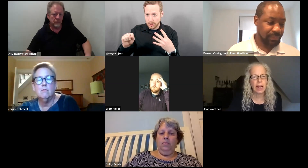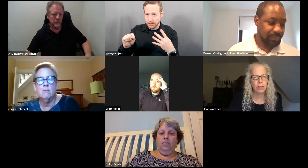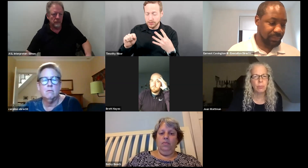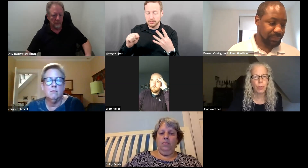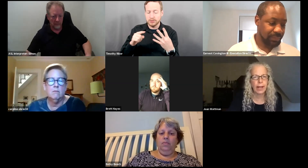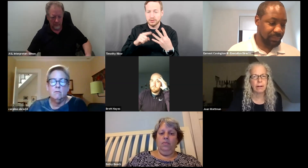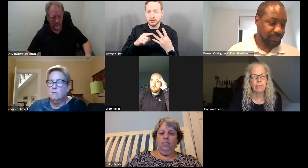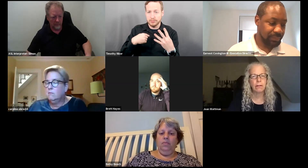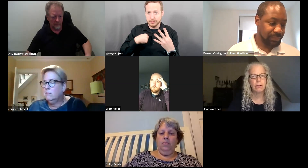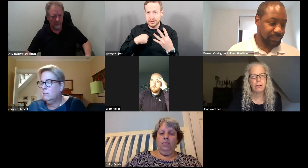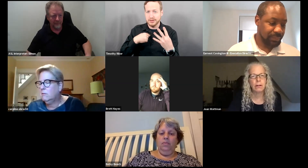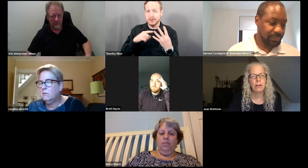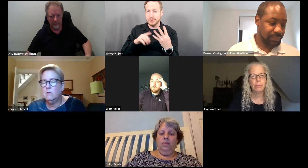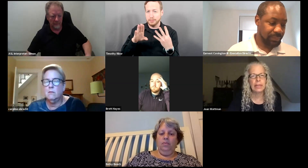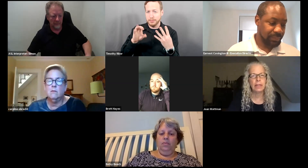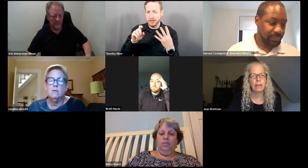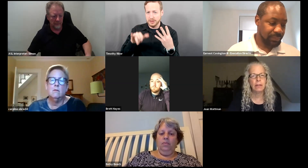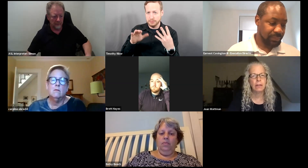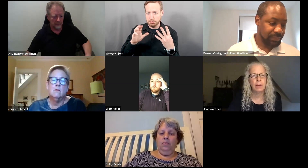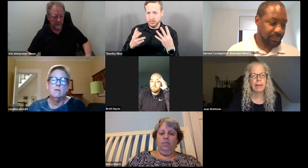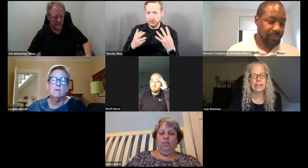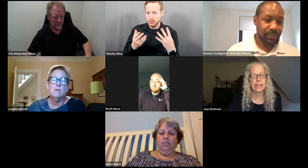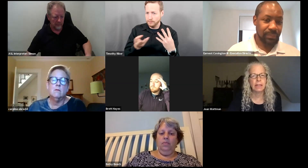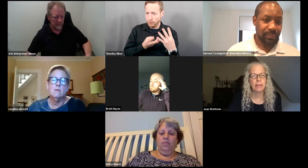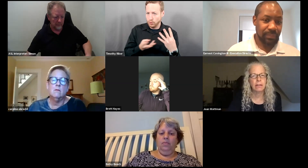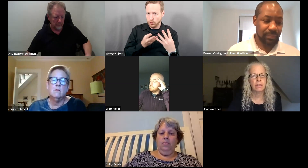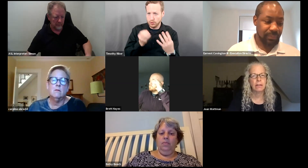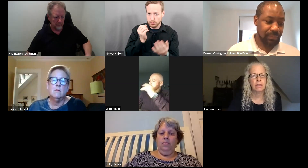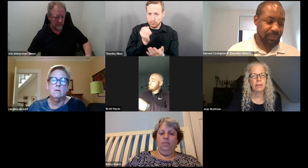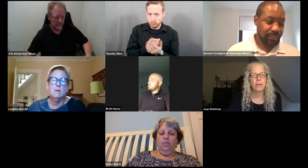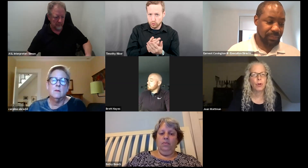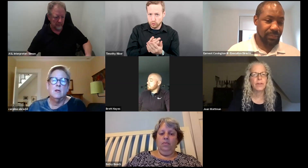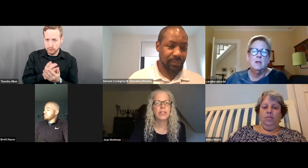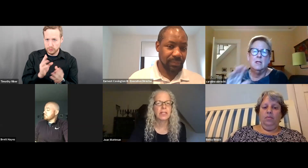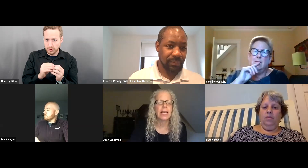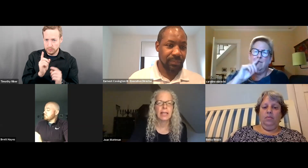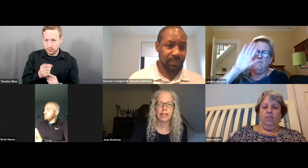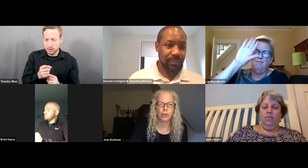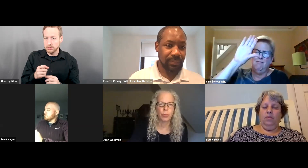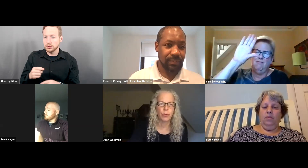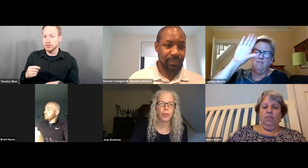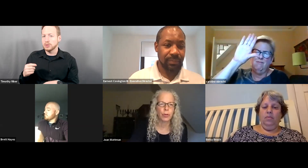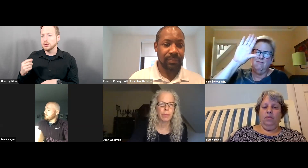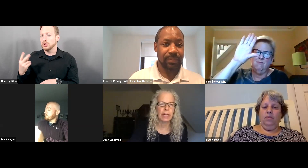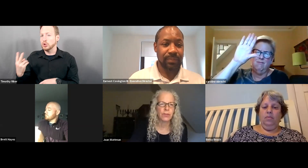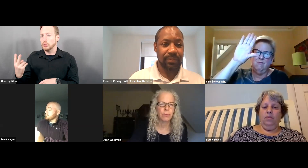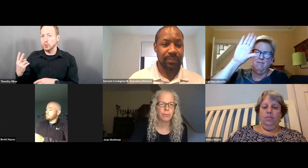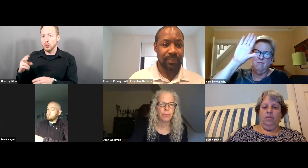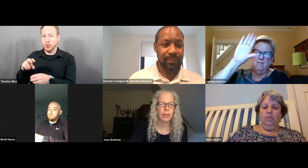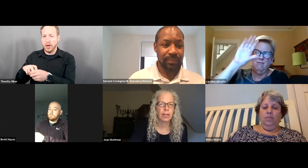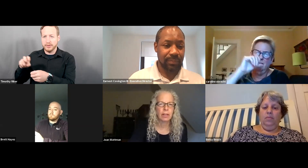repeat: Carolyn, Brett, me, and Betsy. The 4 of us are saying yes to approve those